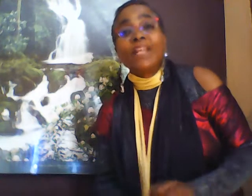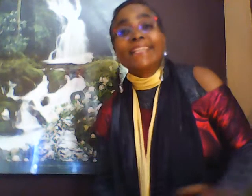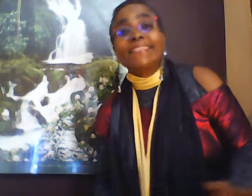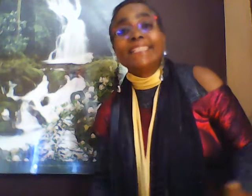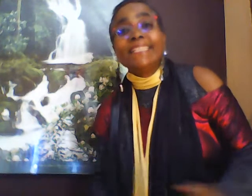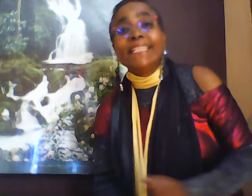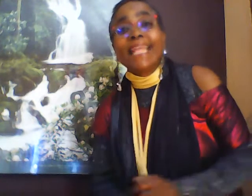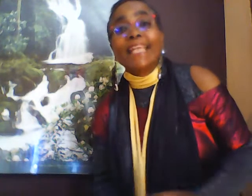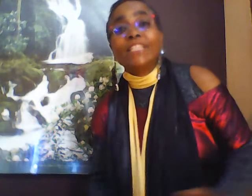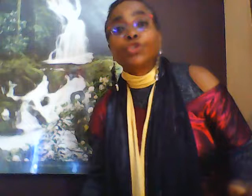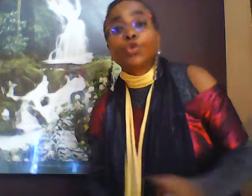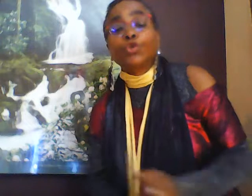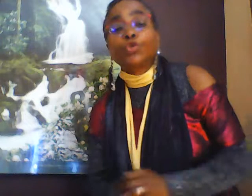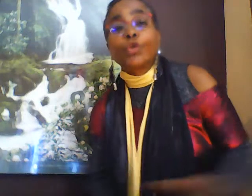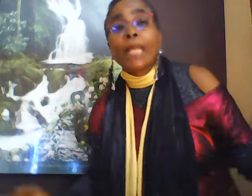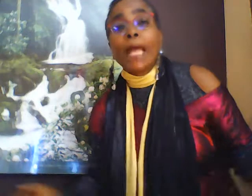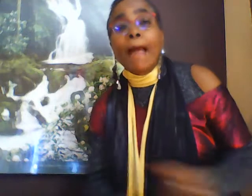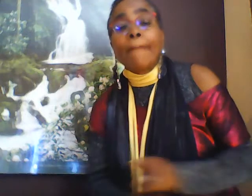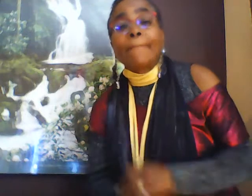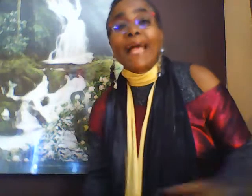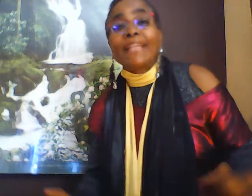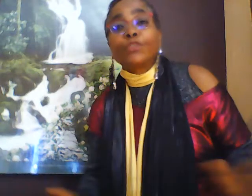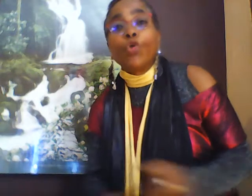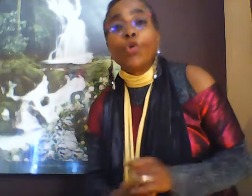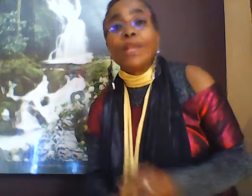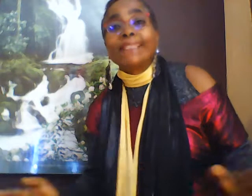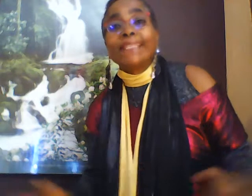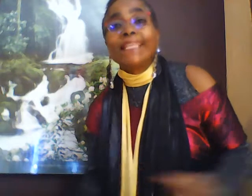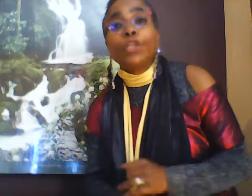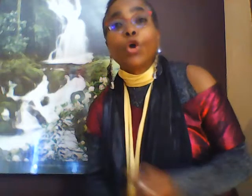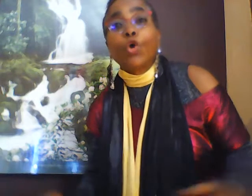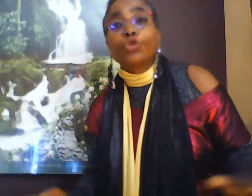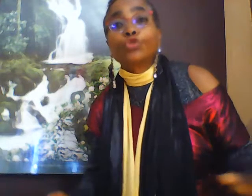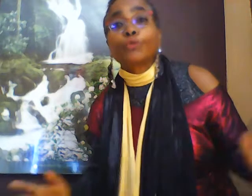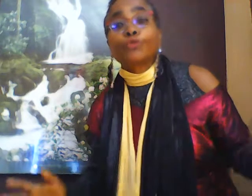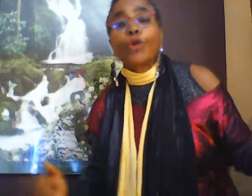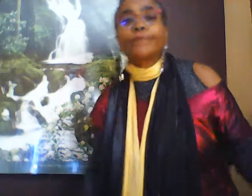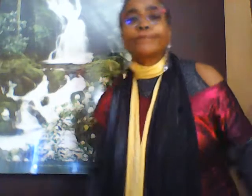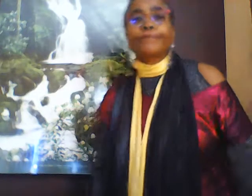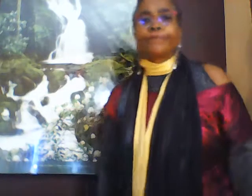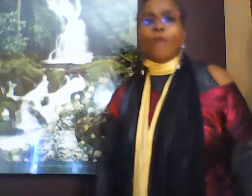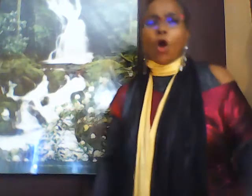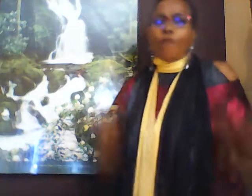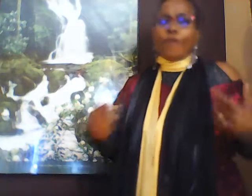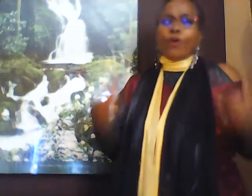Platelet in exhaustion, platelet in consumption.